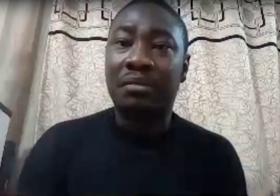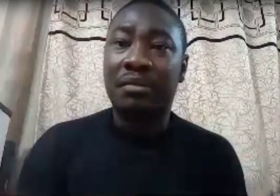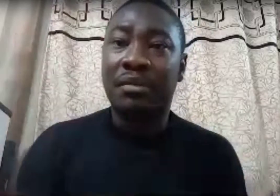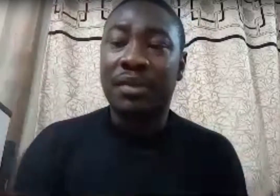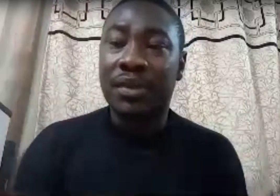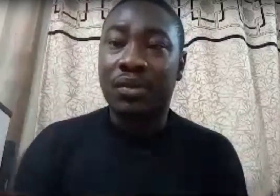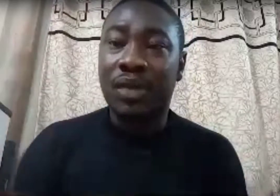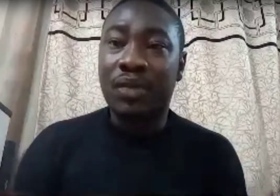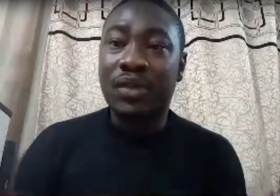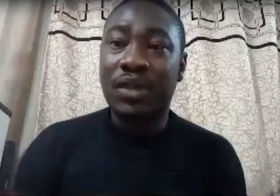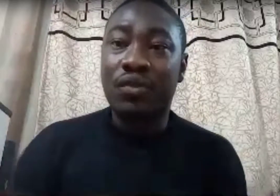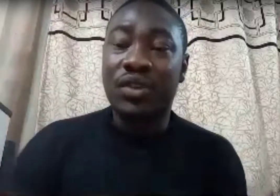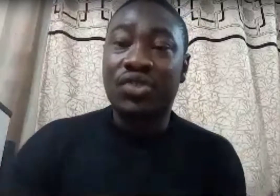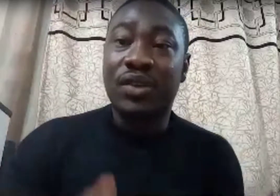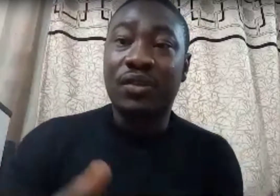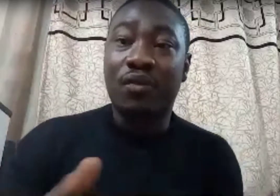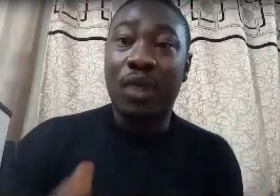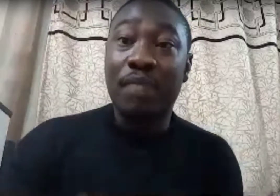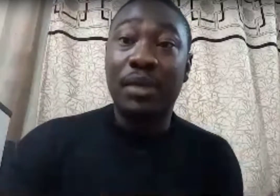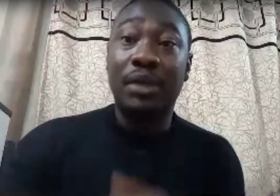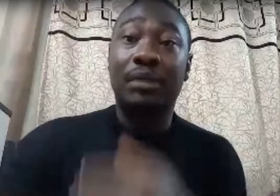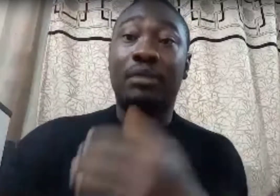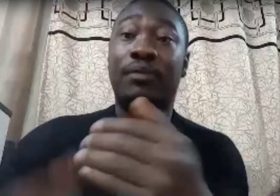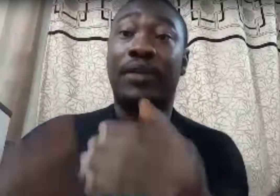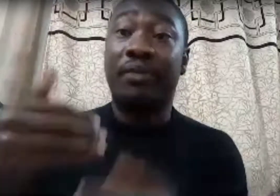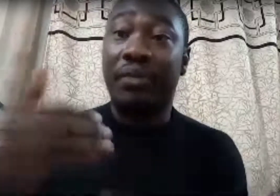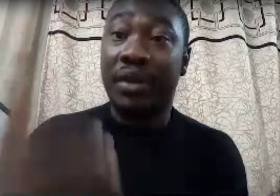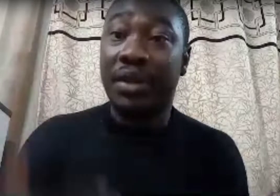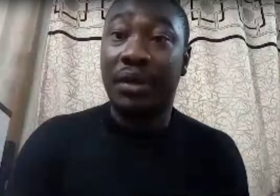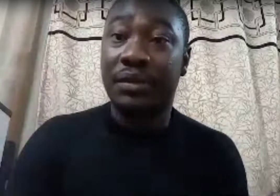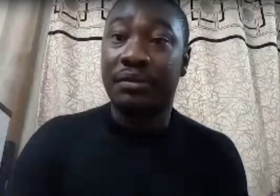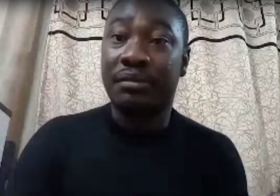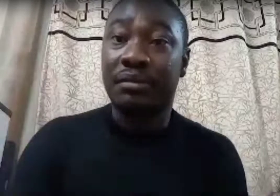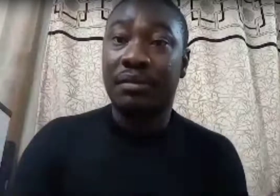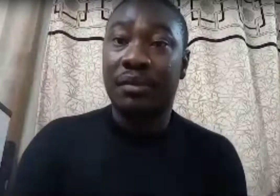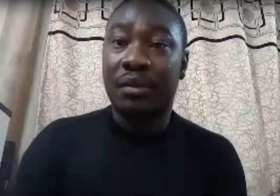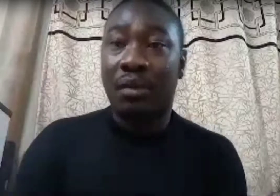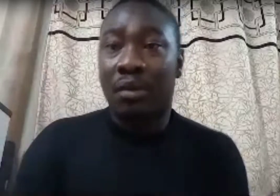you want to sign 10.2 million, for instance.